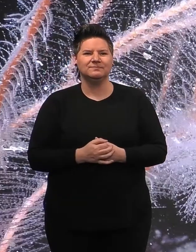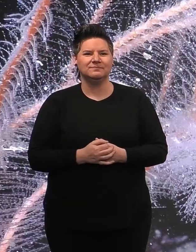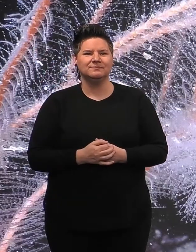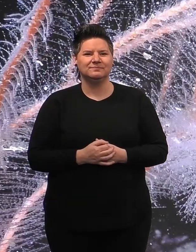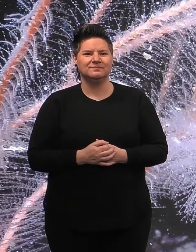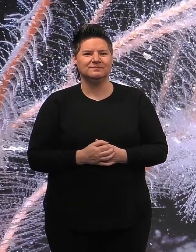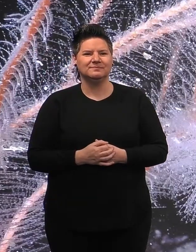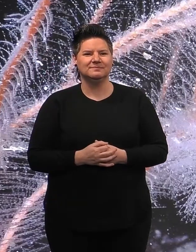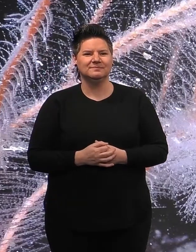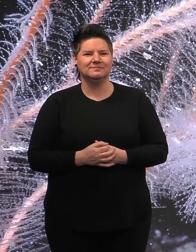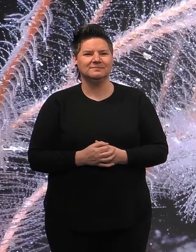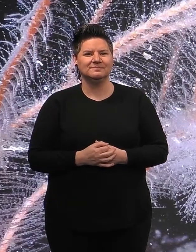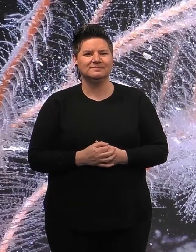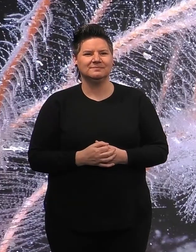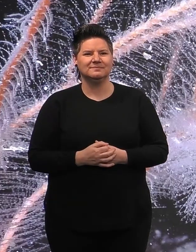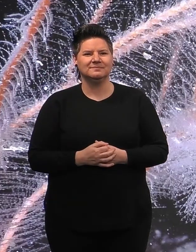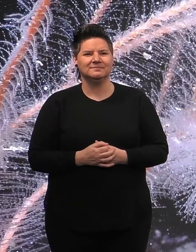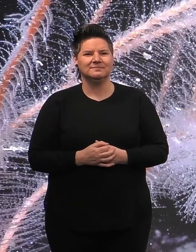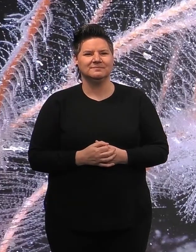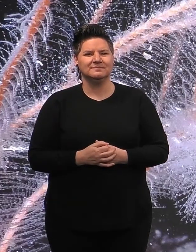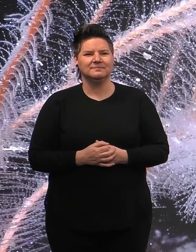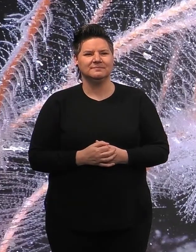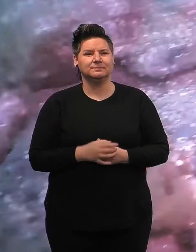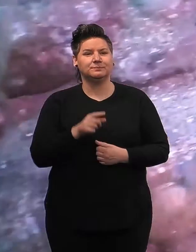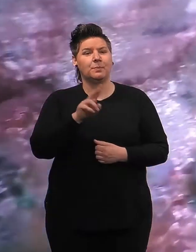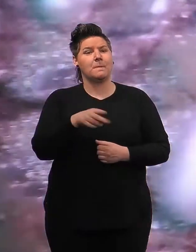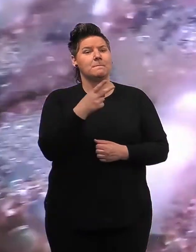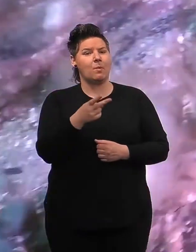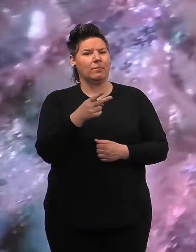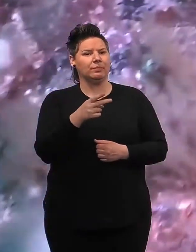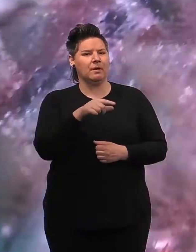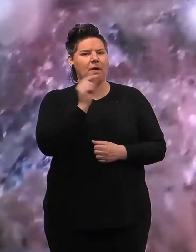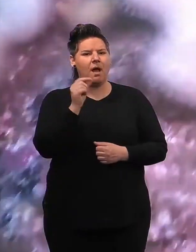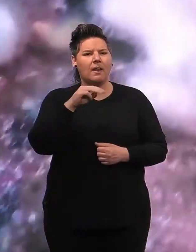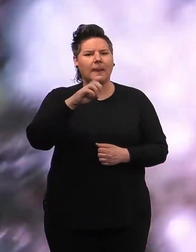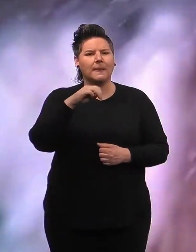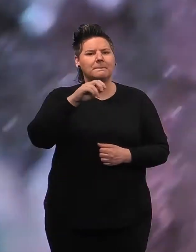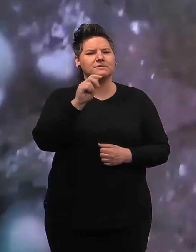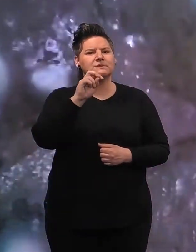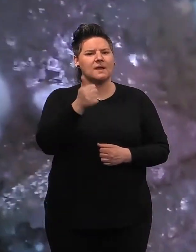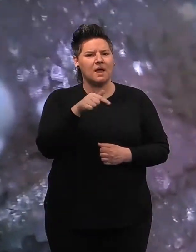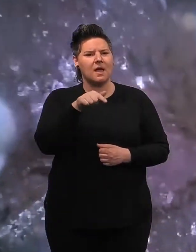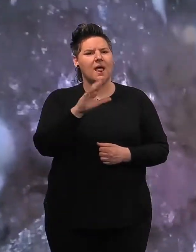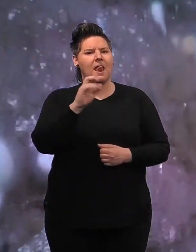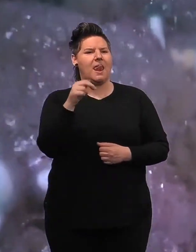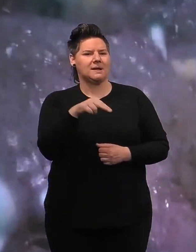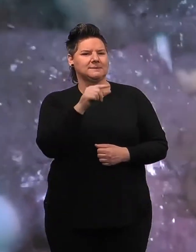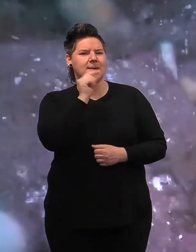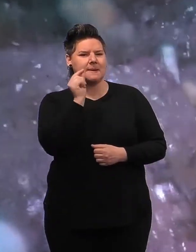quite branched. They're both called Nematisia is their Latin name. That's the second species there.